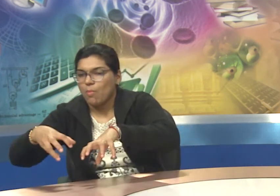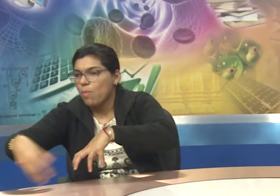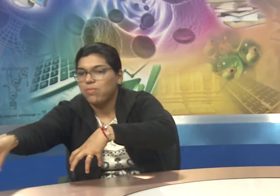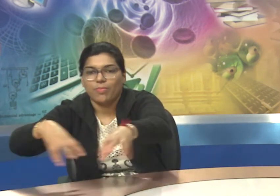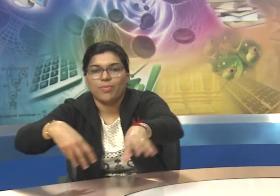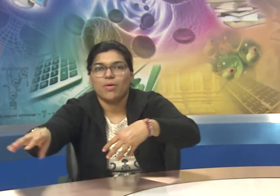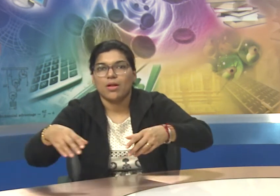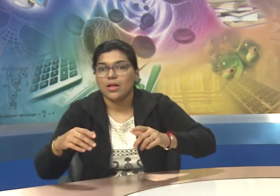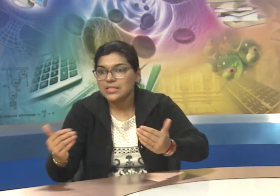preparations.